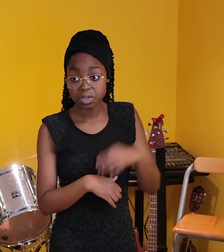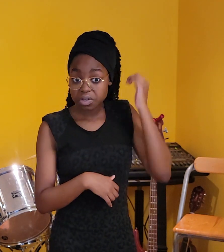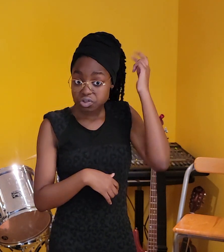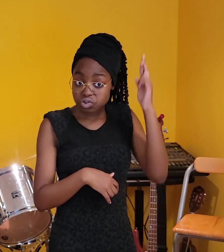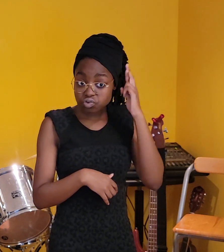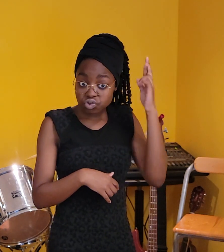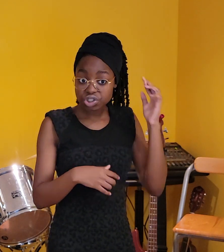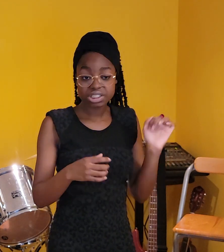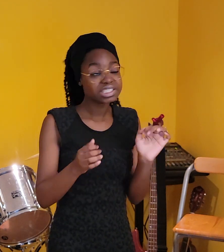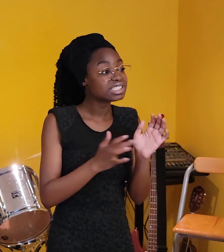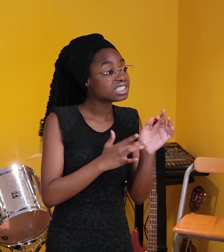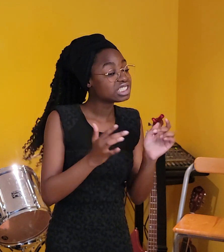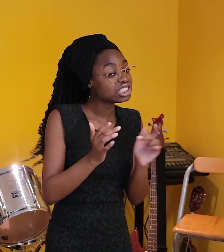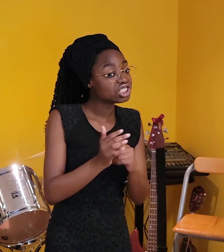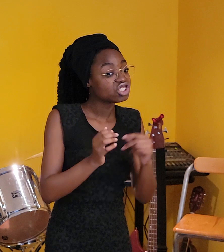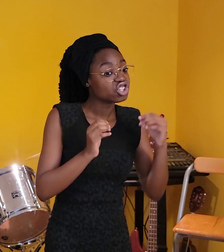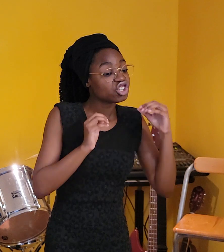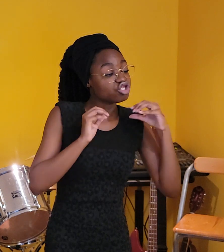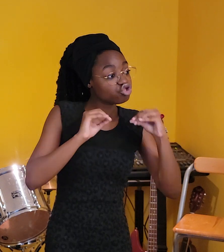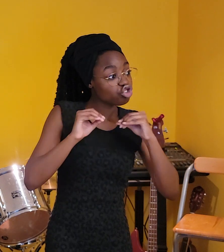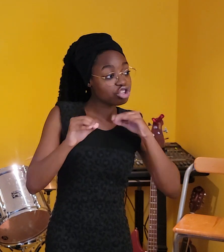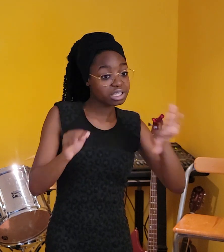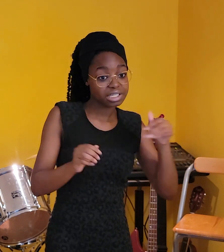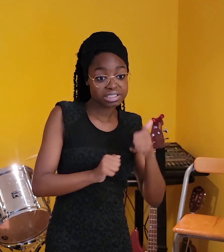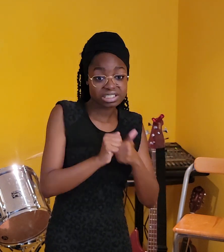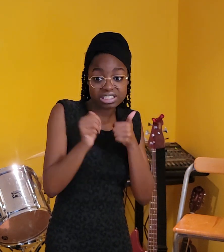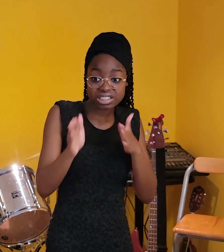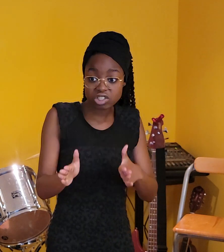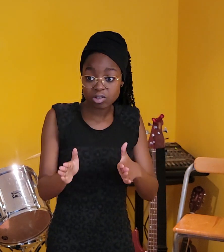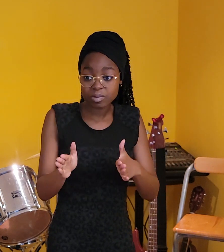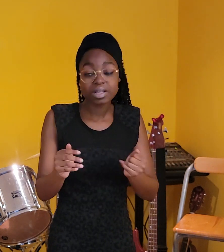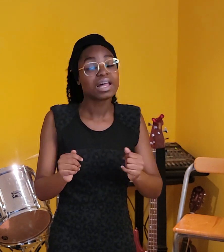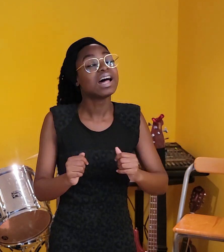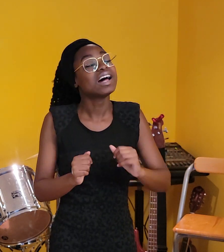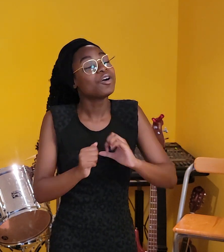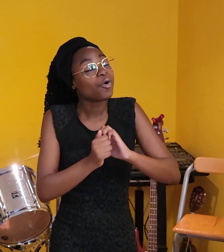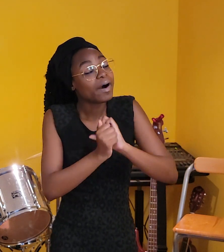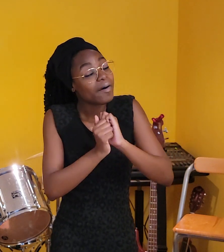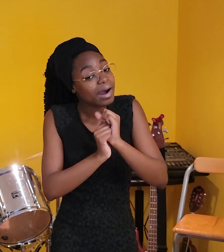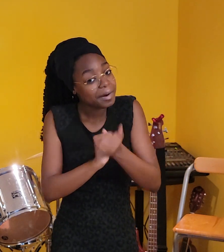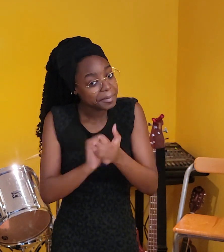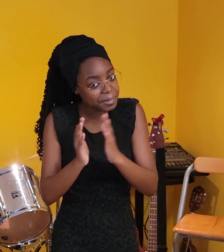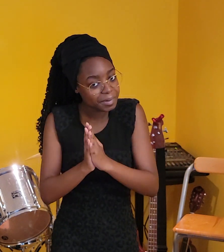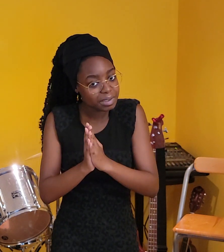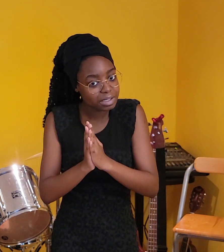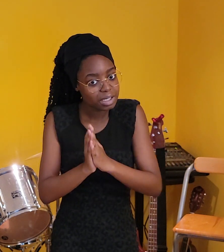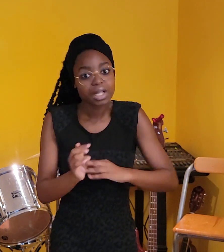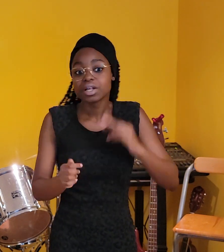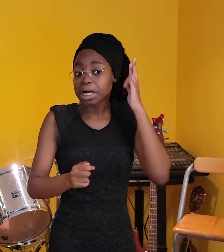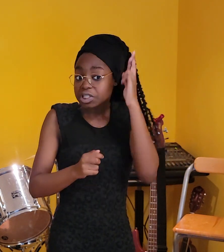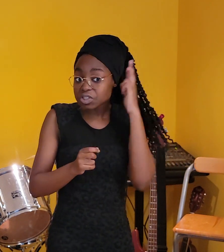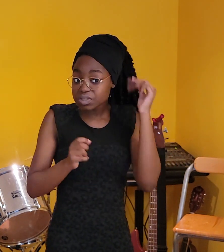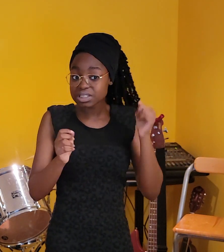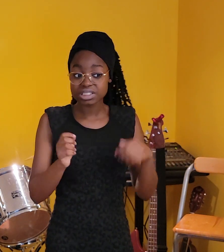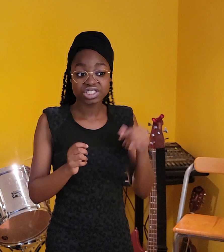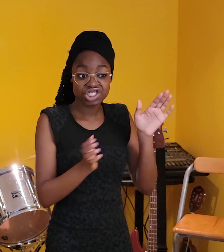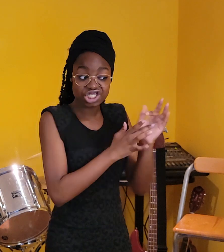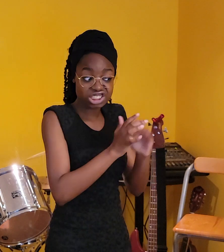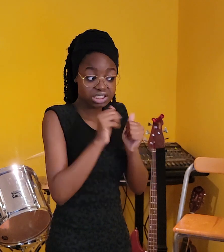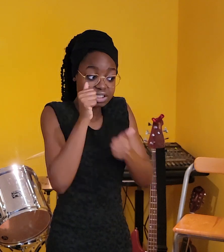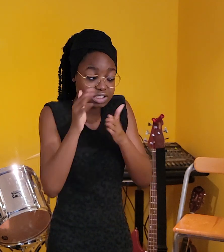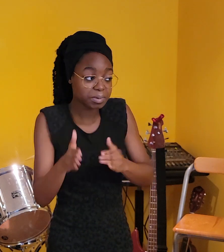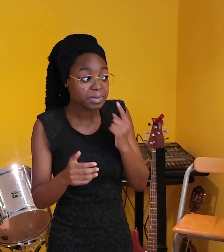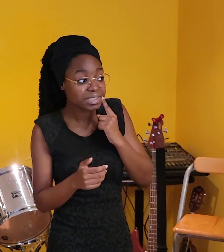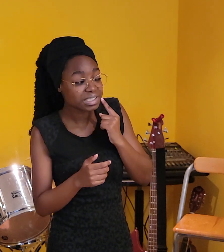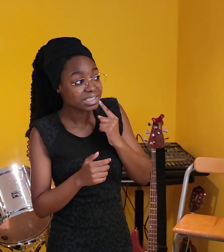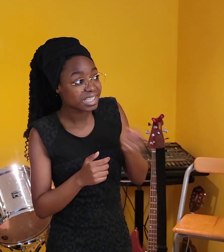John taught his disciples how to pray. And the disciples said, "Lord, teach us to pray." So today, look at it. Today you hear catchy